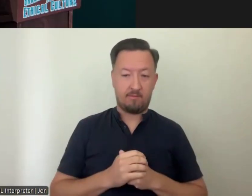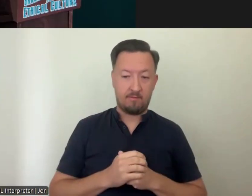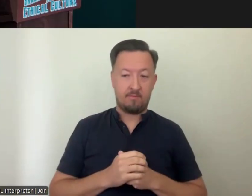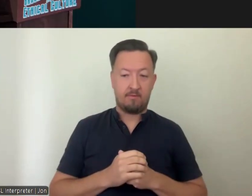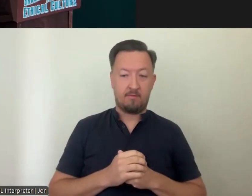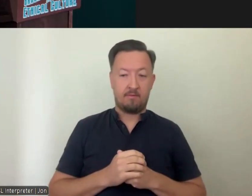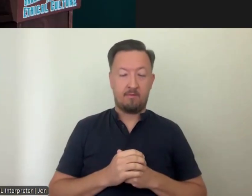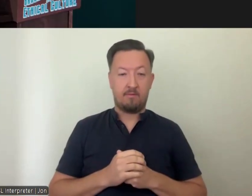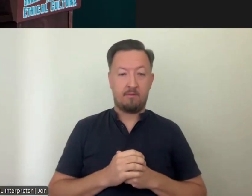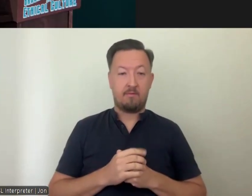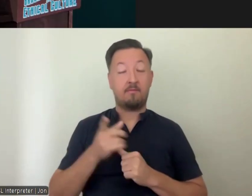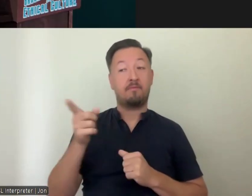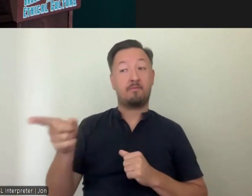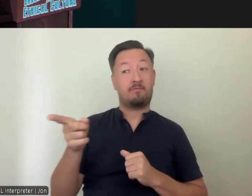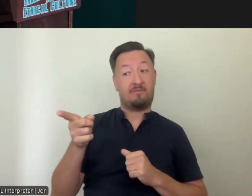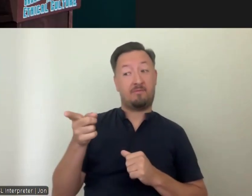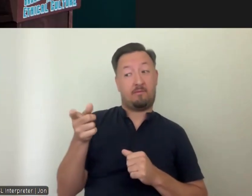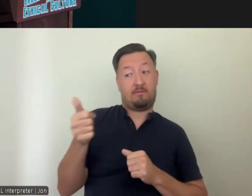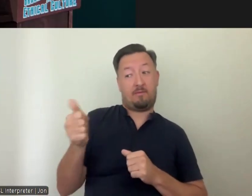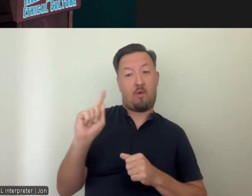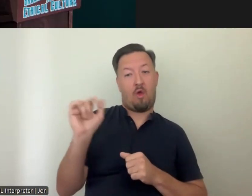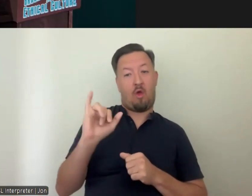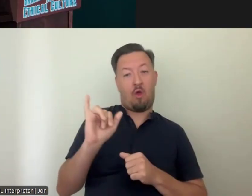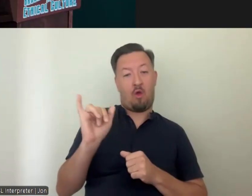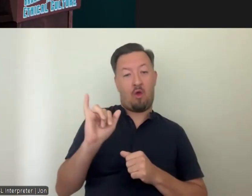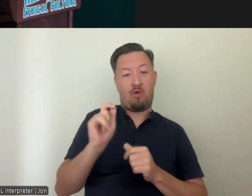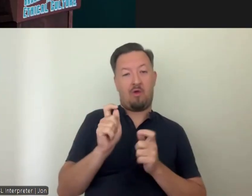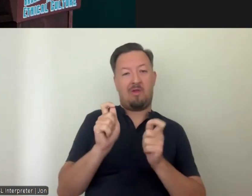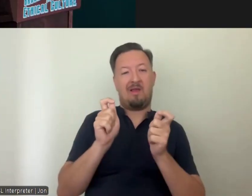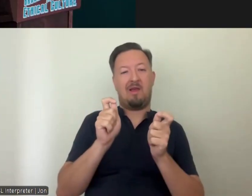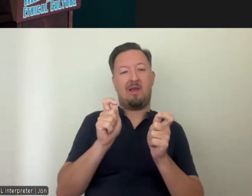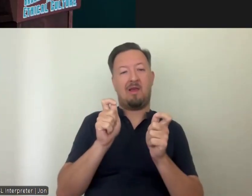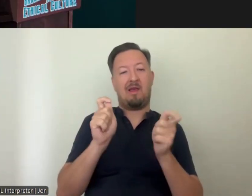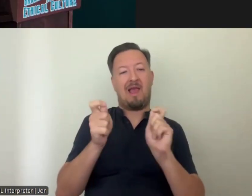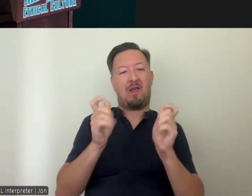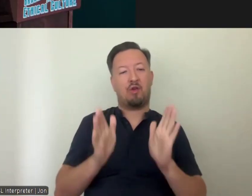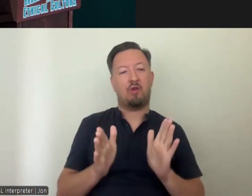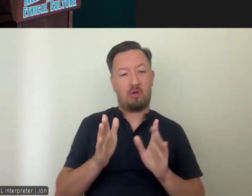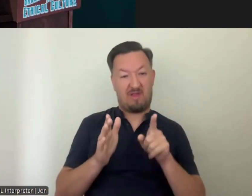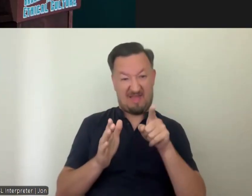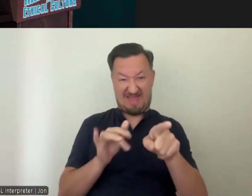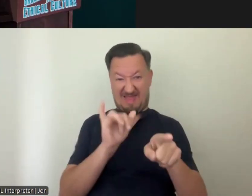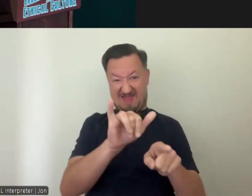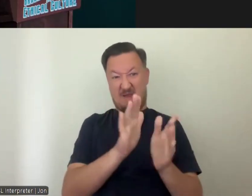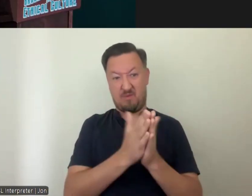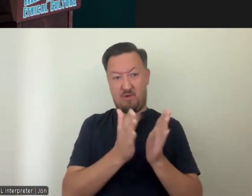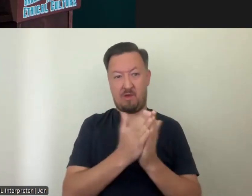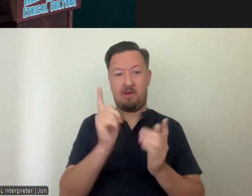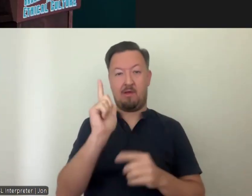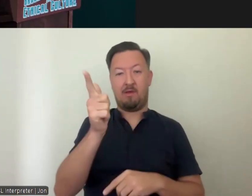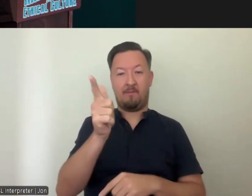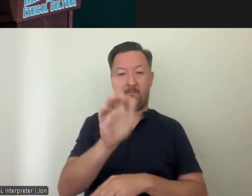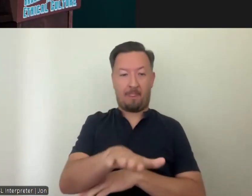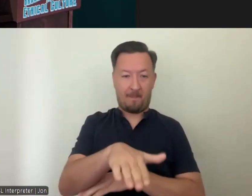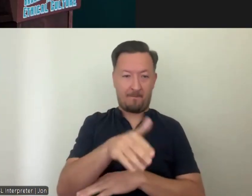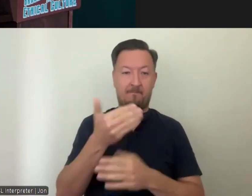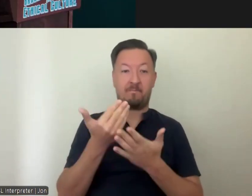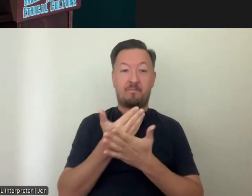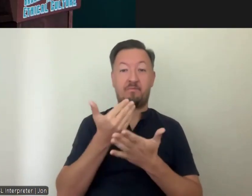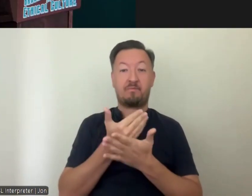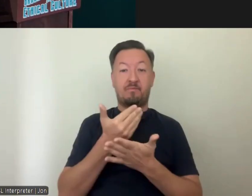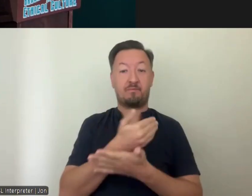philosophers. And he's also editor of this book, which later this afternoon, our new members during